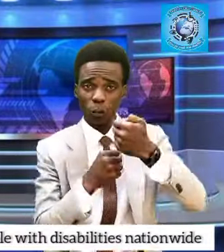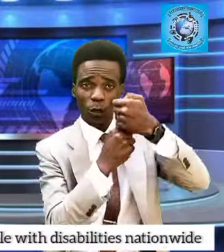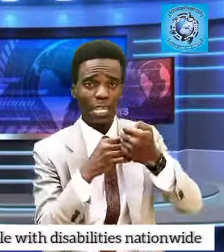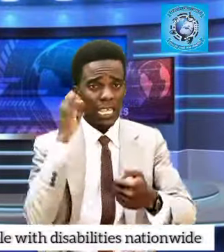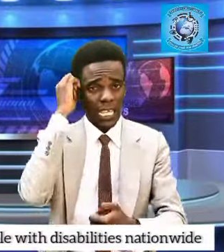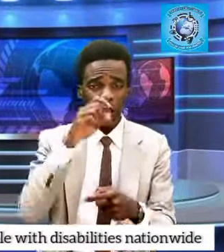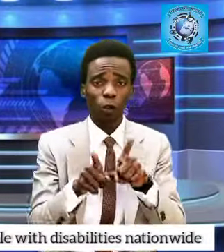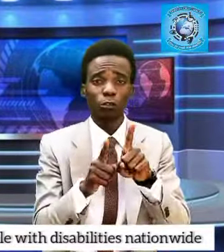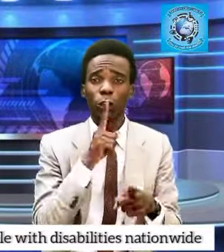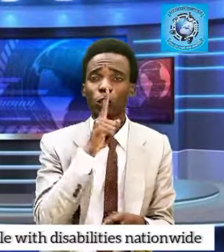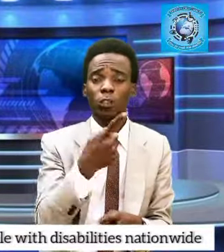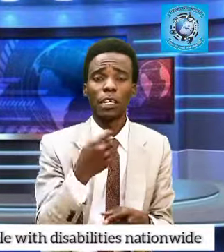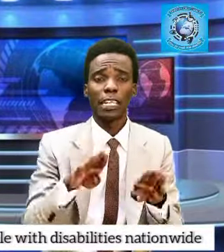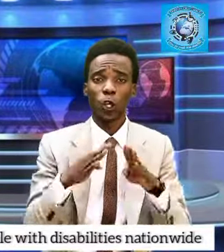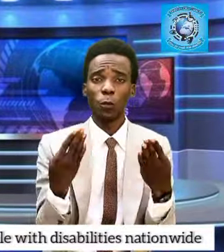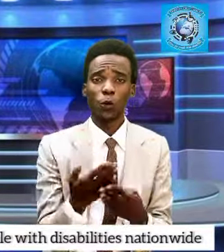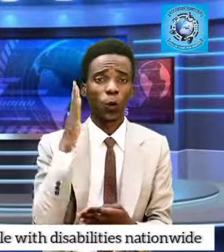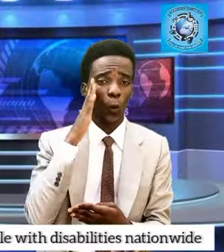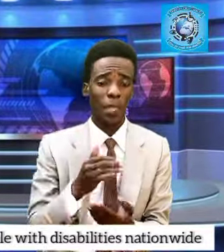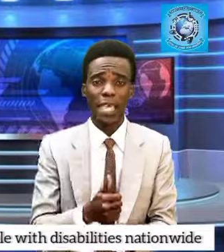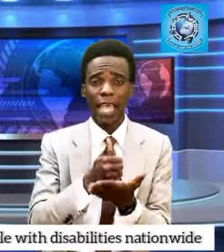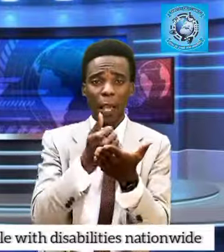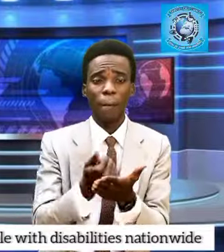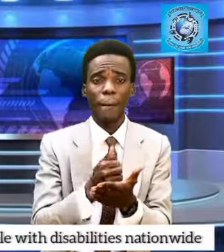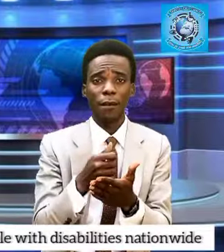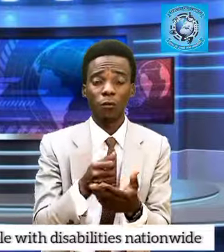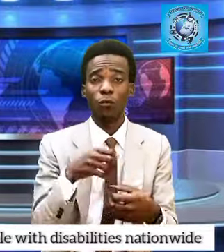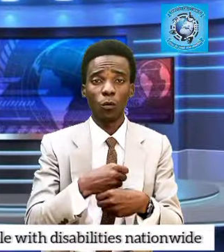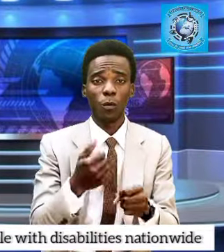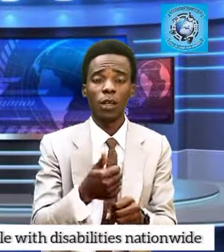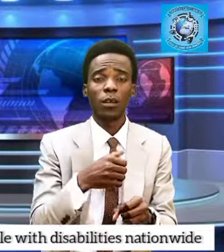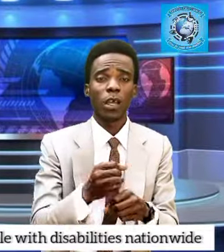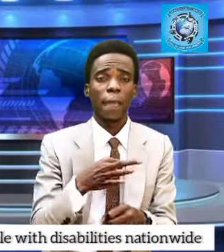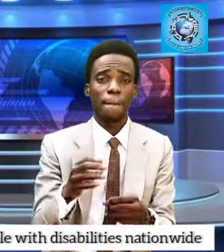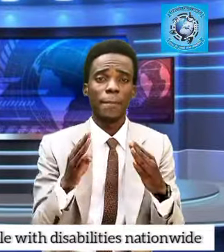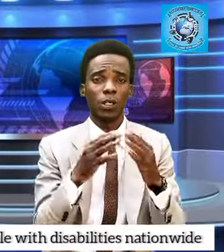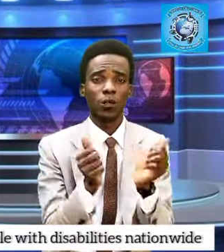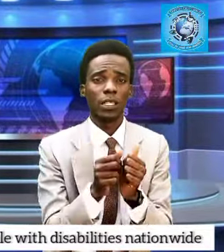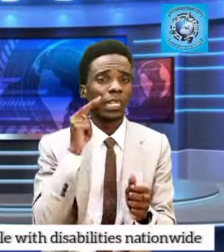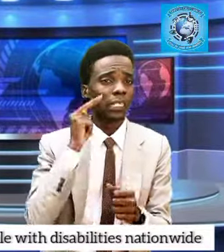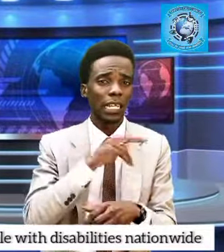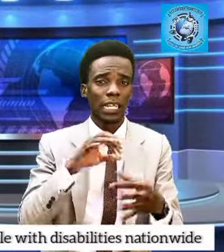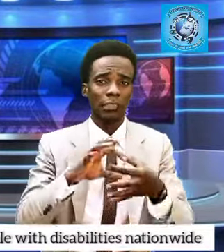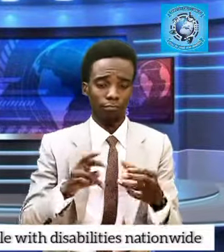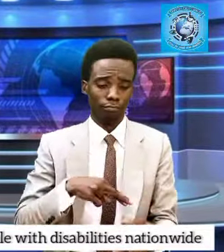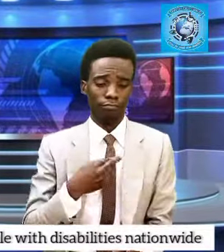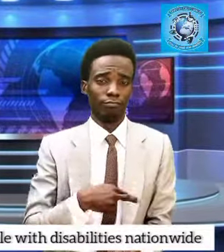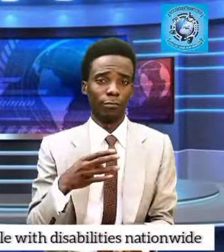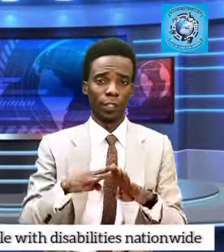also assured the Commission will facilitate a meeting with the Nigerian Inter-Religion Council